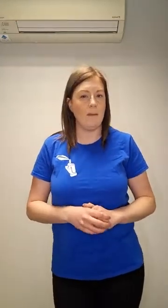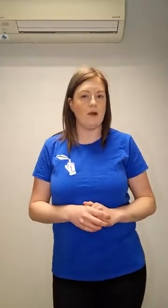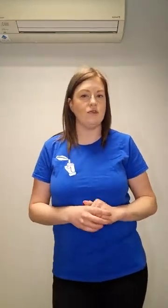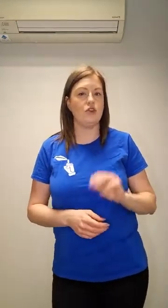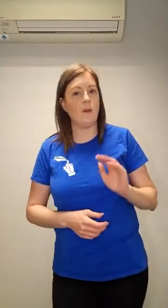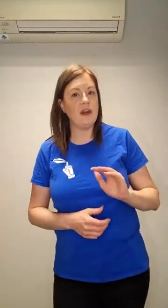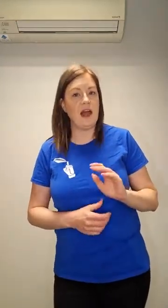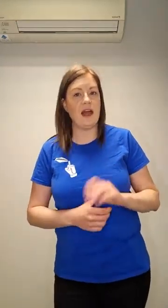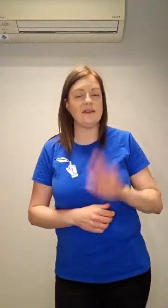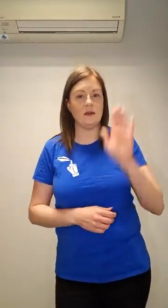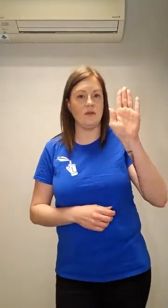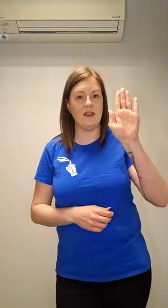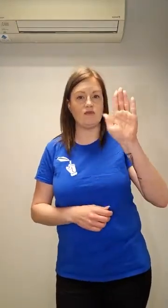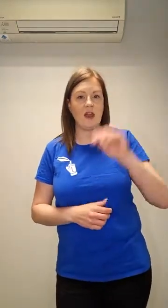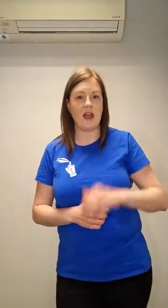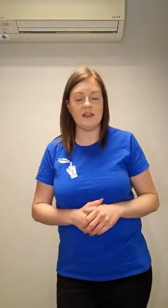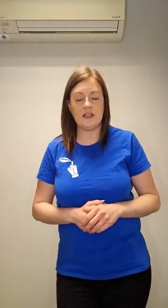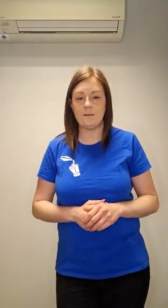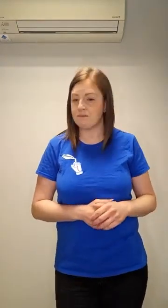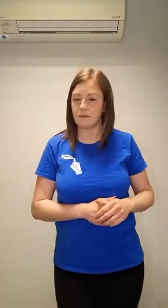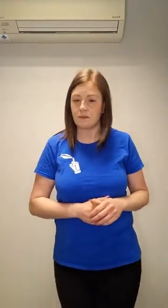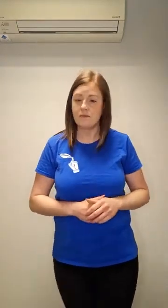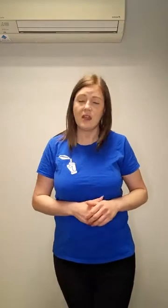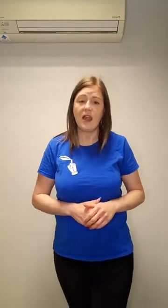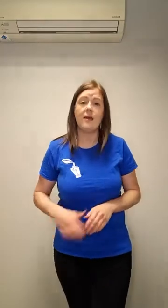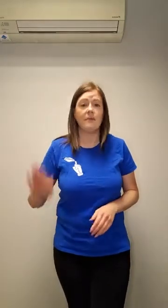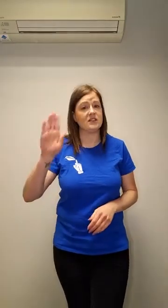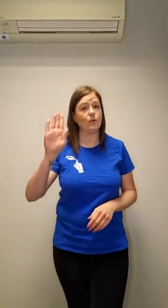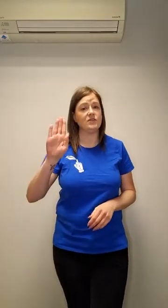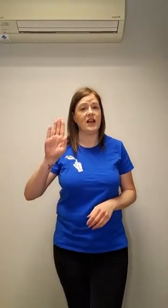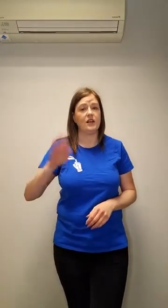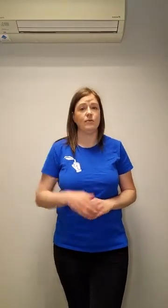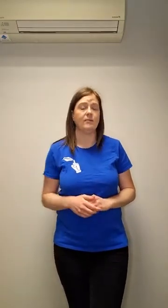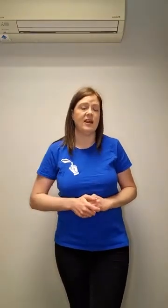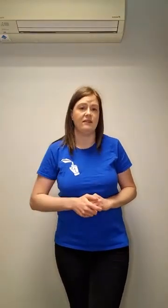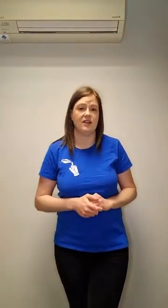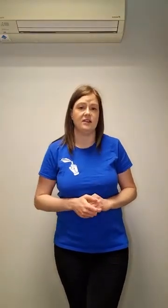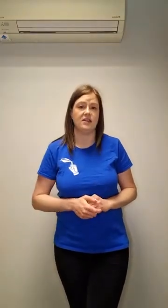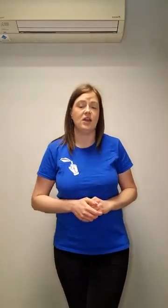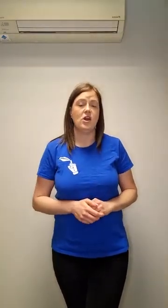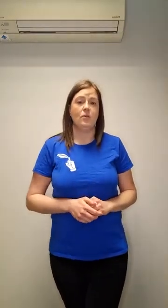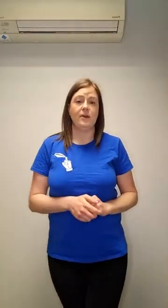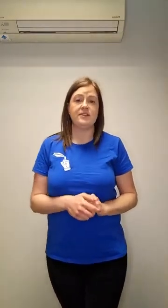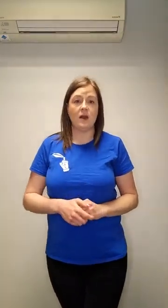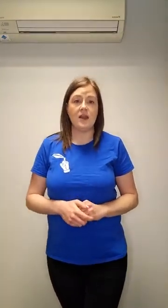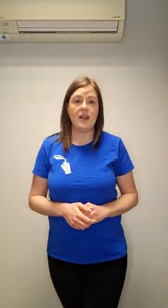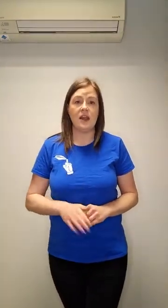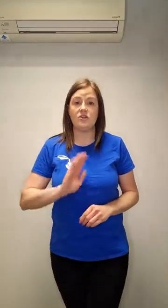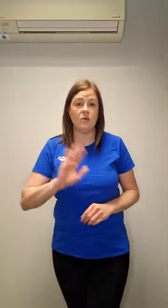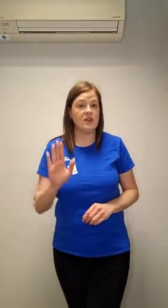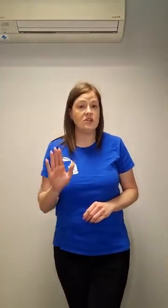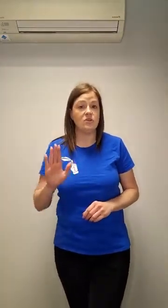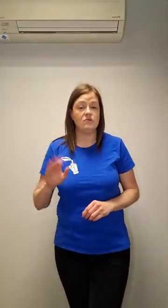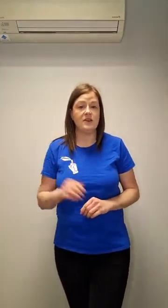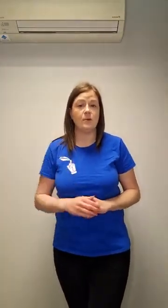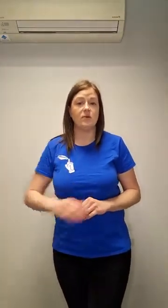most dominant hand. So for me, that's right-handed. And then my supporting hand will be my left hand. When I'm signing and I don't need to use my supporting